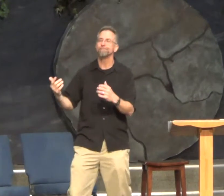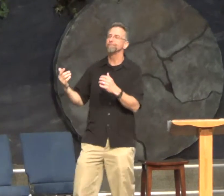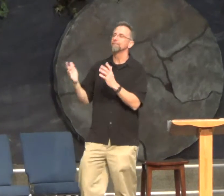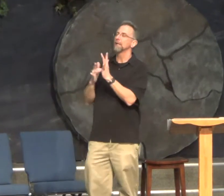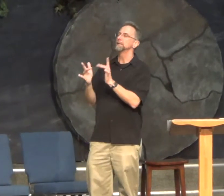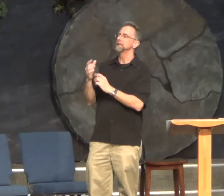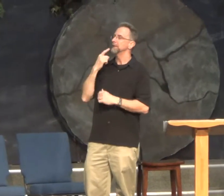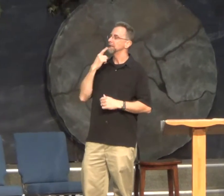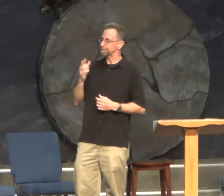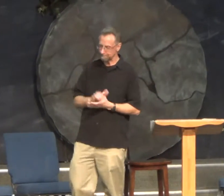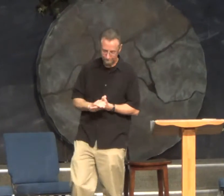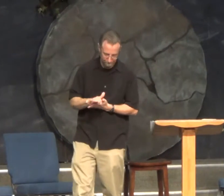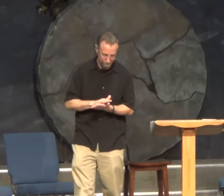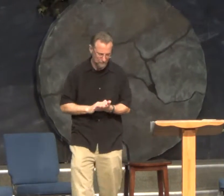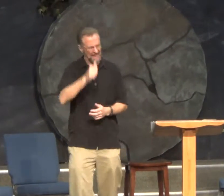And he asked them, Jesus said,